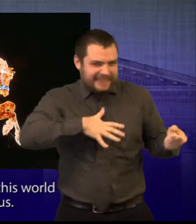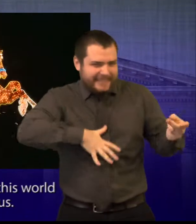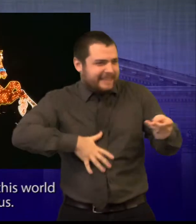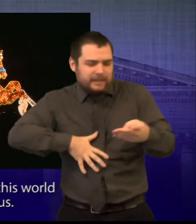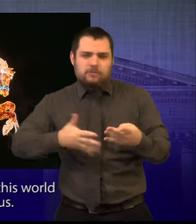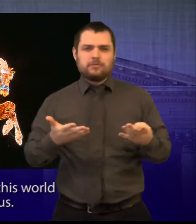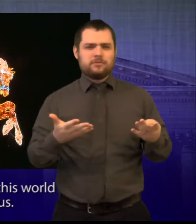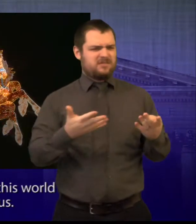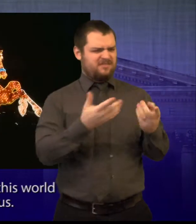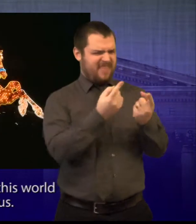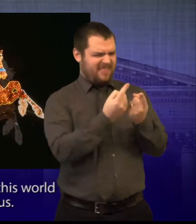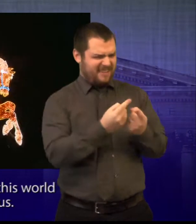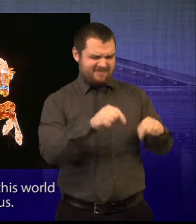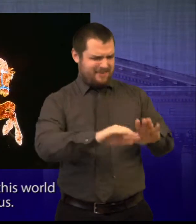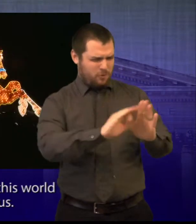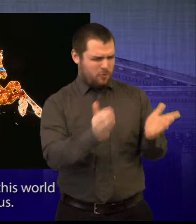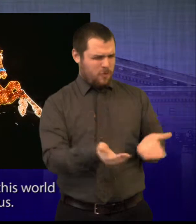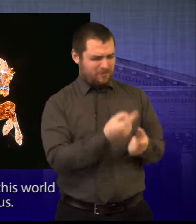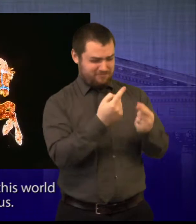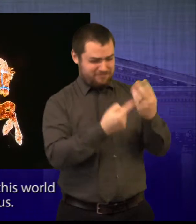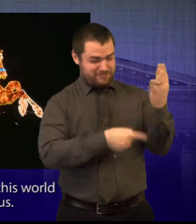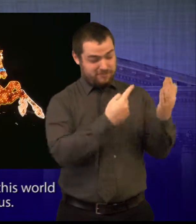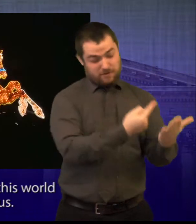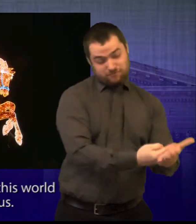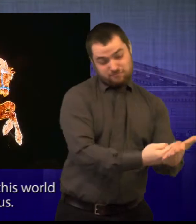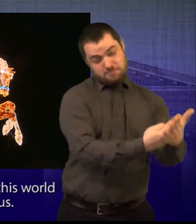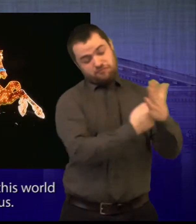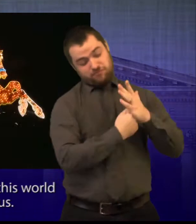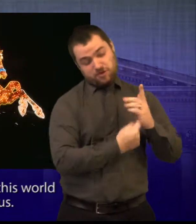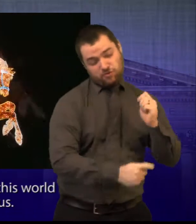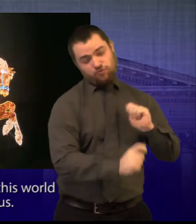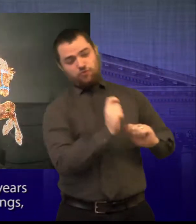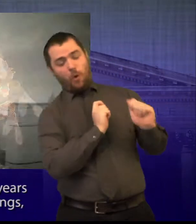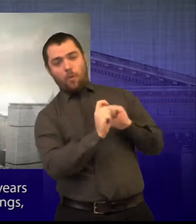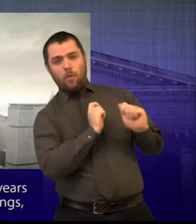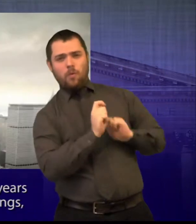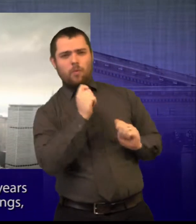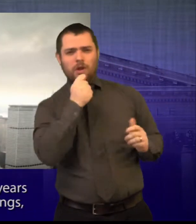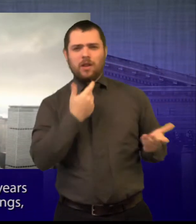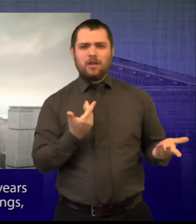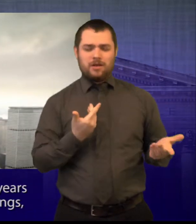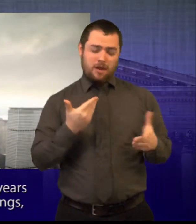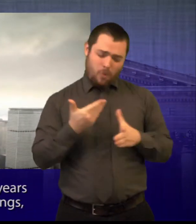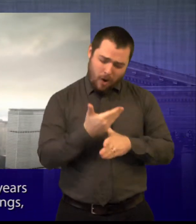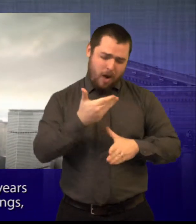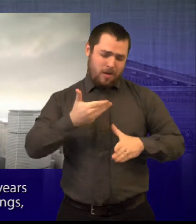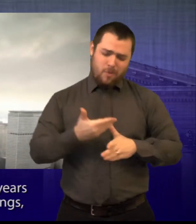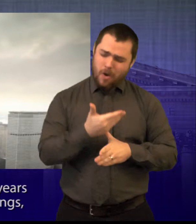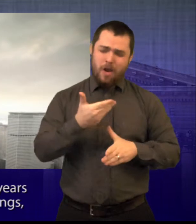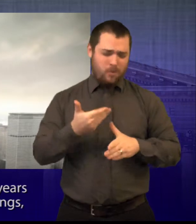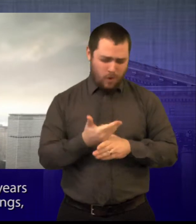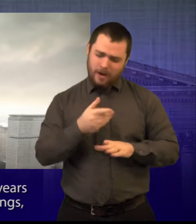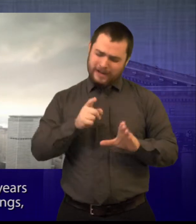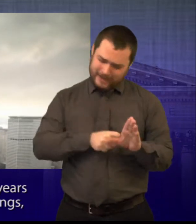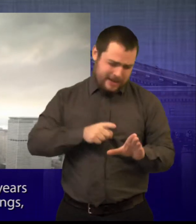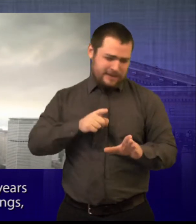all the fickle tinsel of this world has the power to own us. We work and spend our years